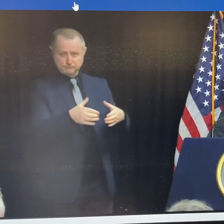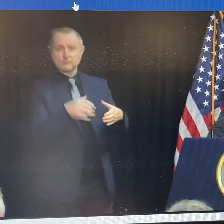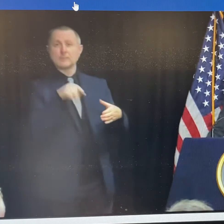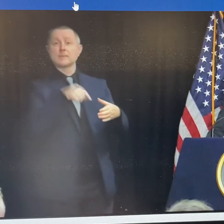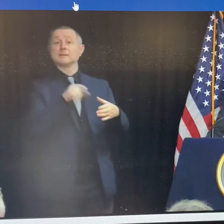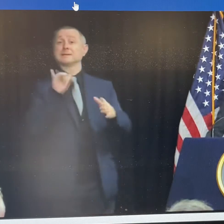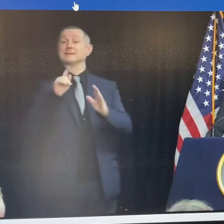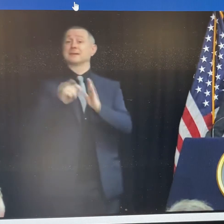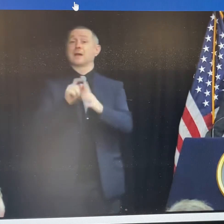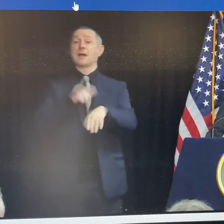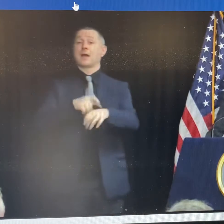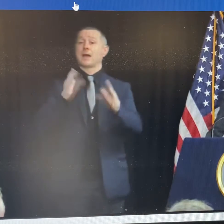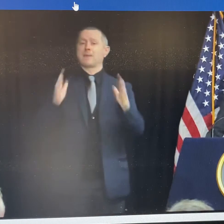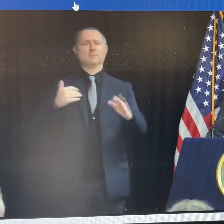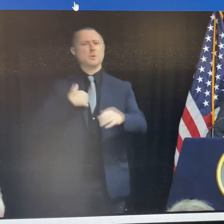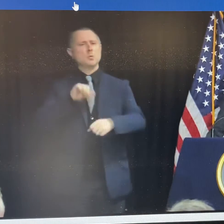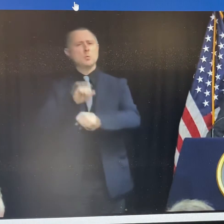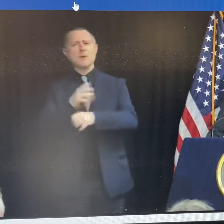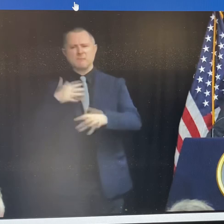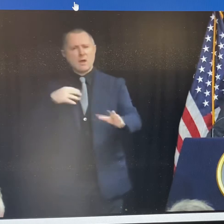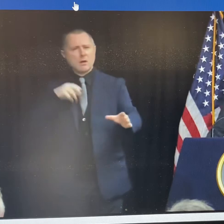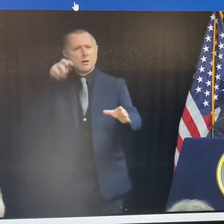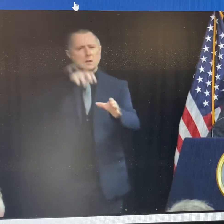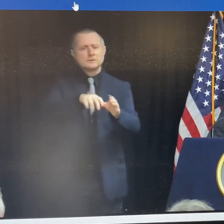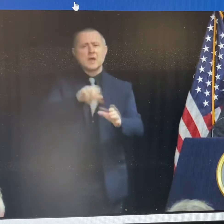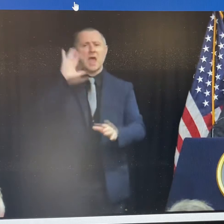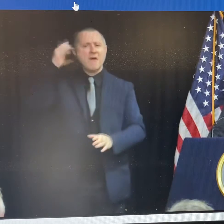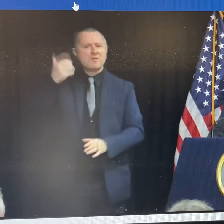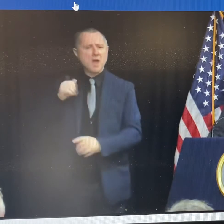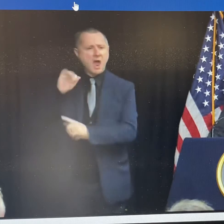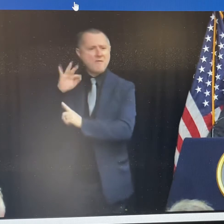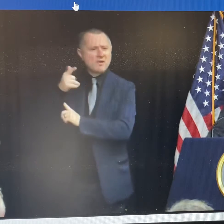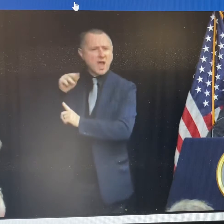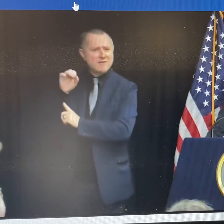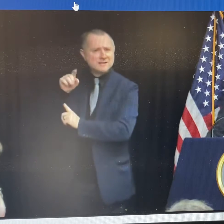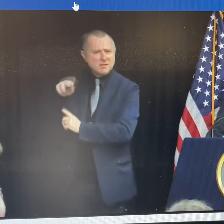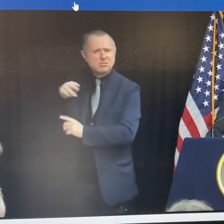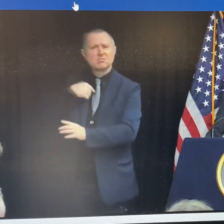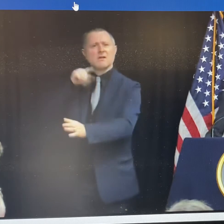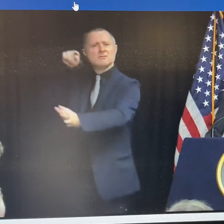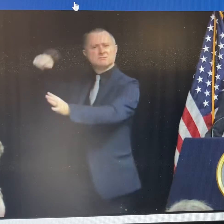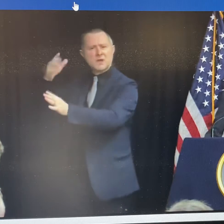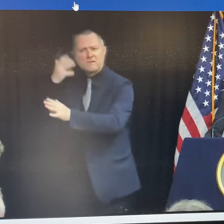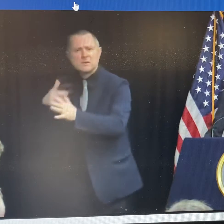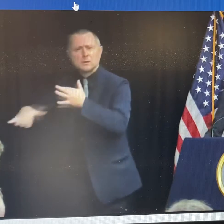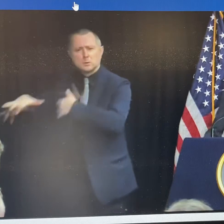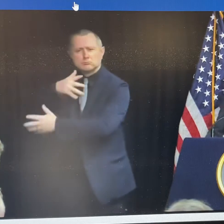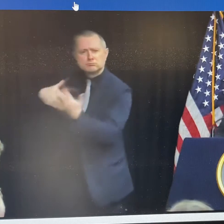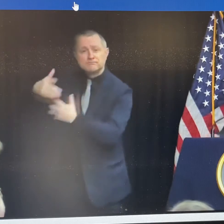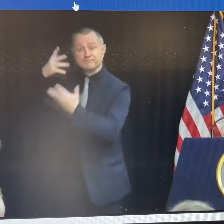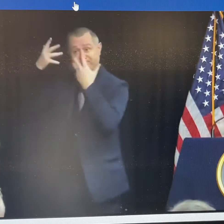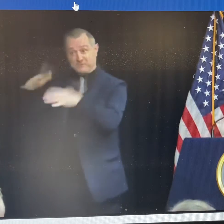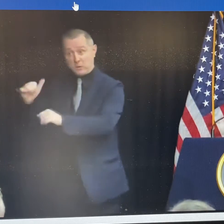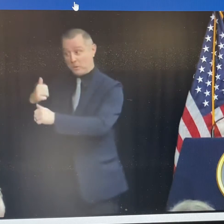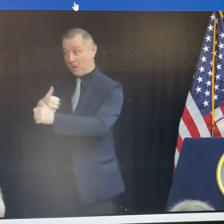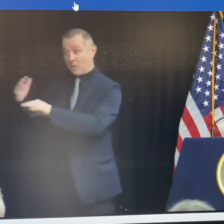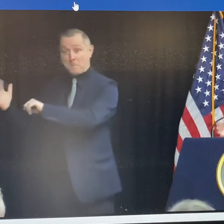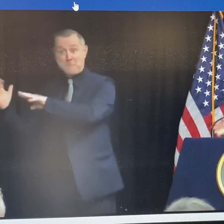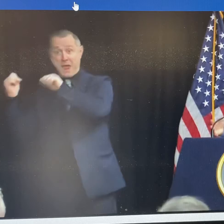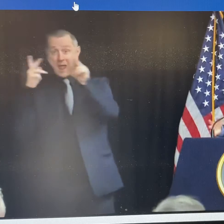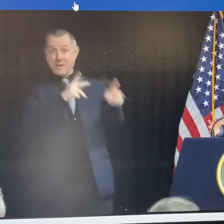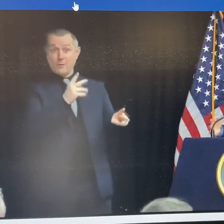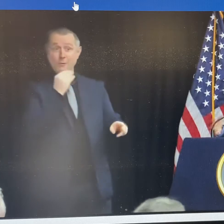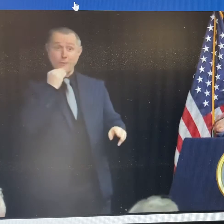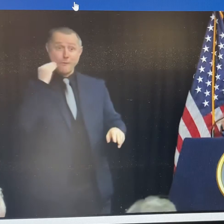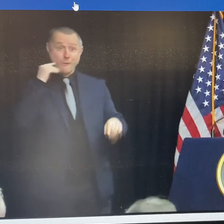to places like Afghanistan, but really had me be embedded with the individuals once they returned from that service. And so many individuals went